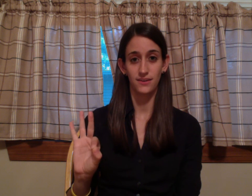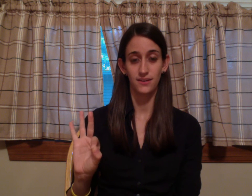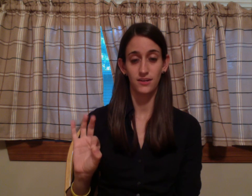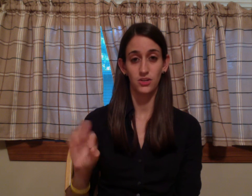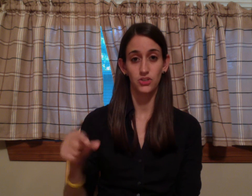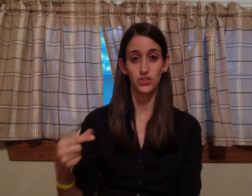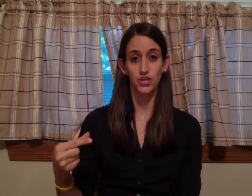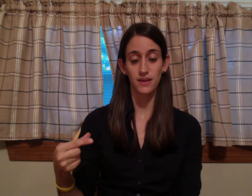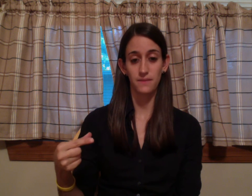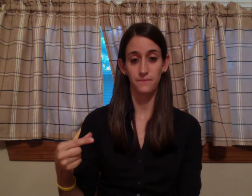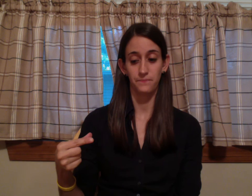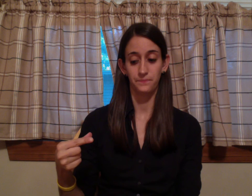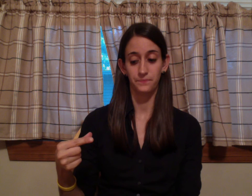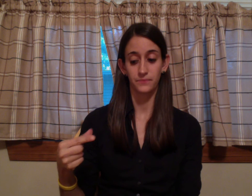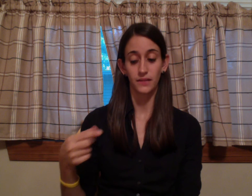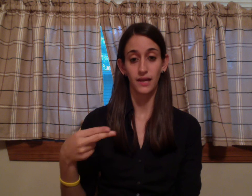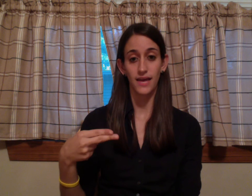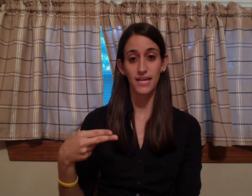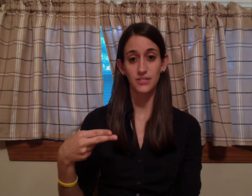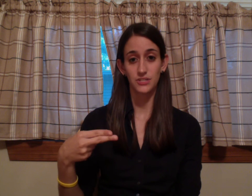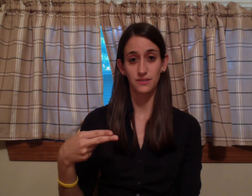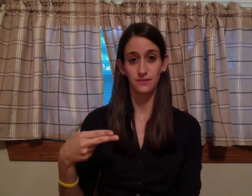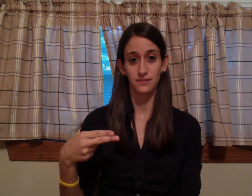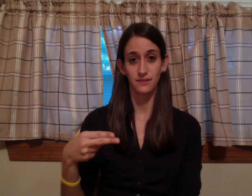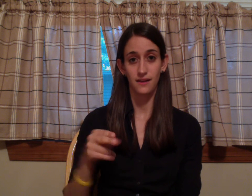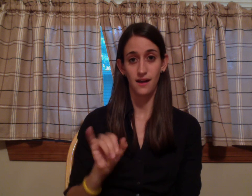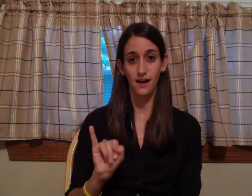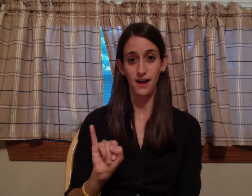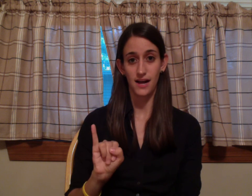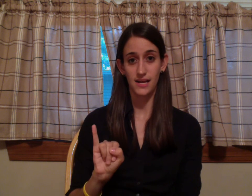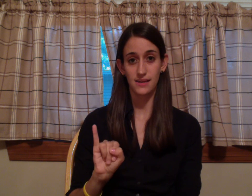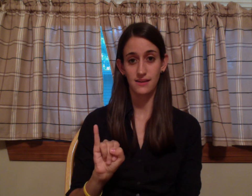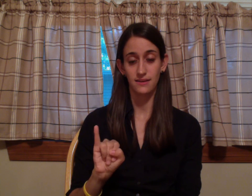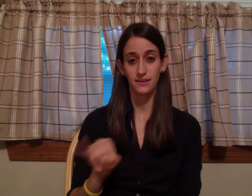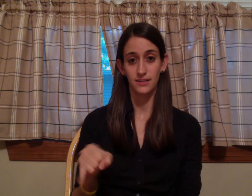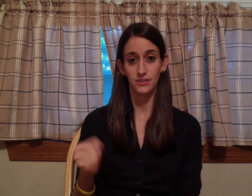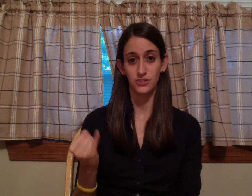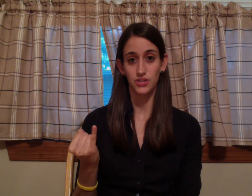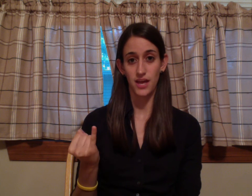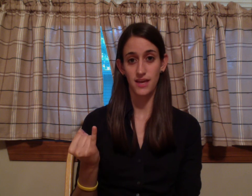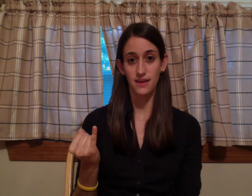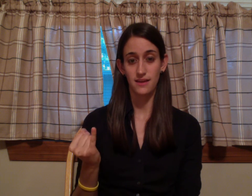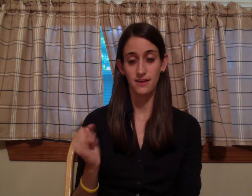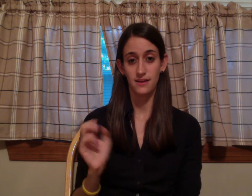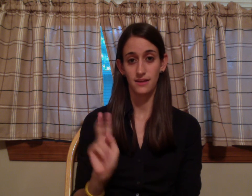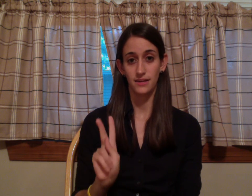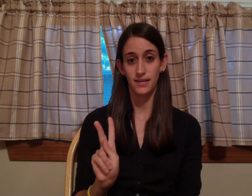G, H, I, J, K,